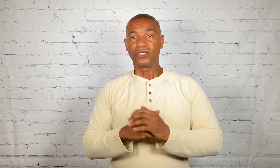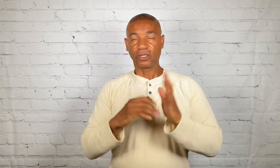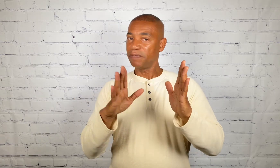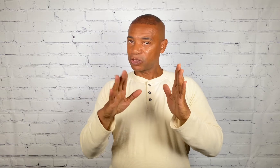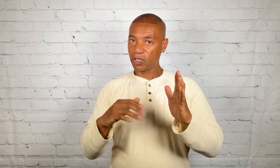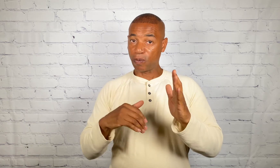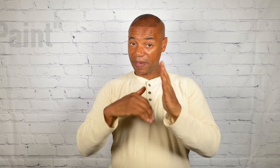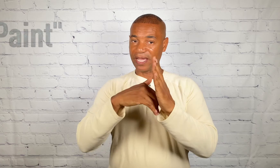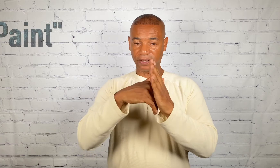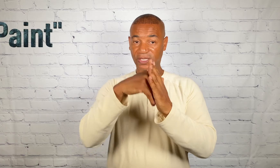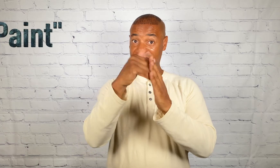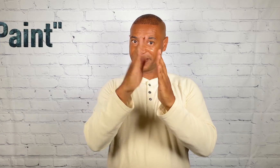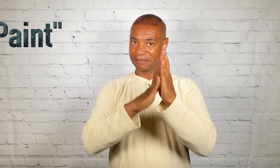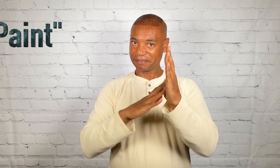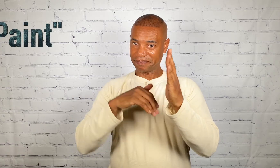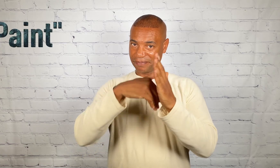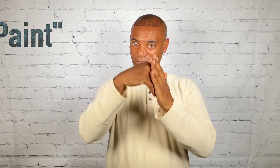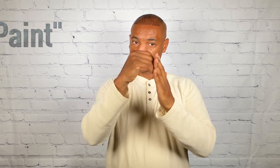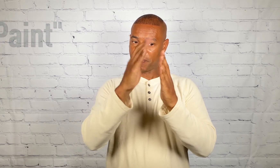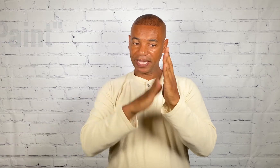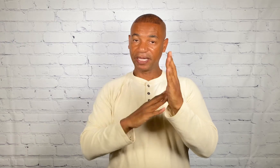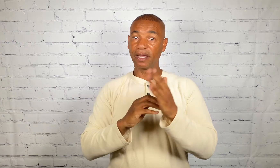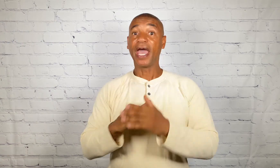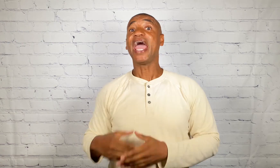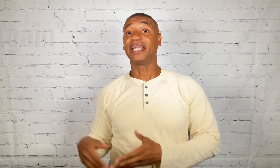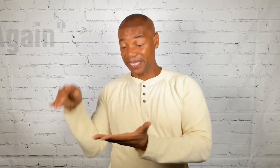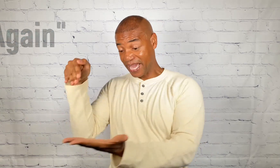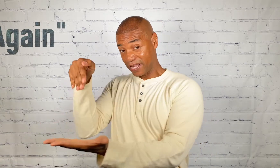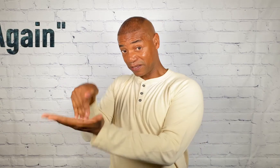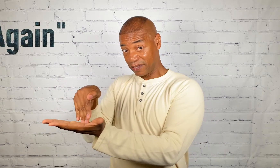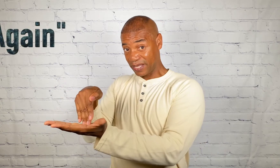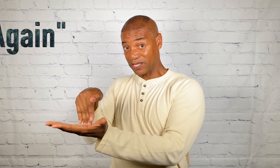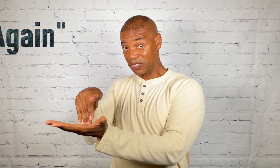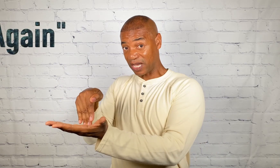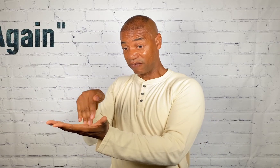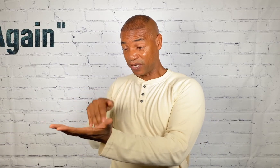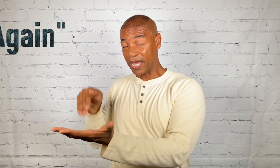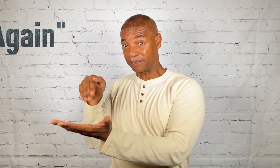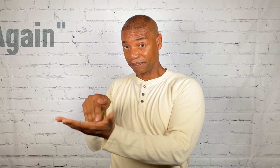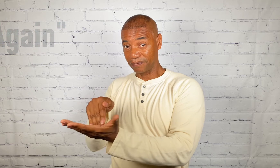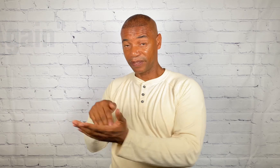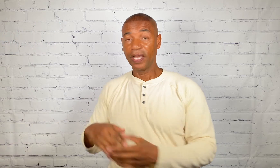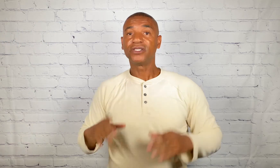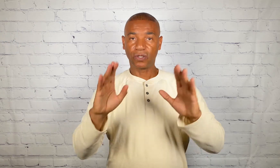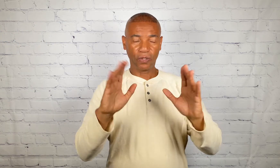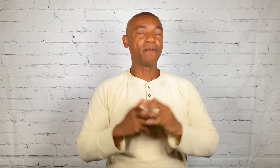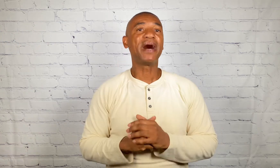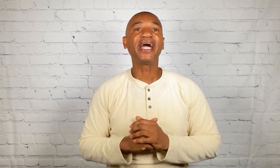So let me show you what paint looks like. Someone's painting, and again, that is the sign for again. So you combine